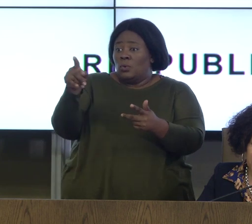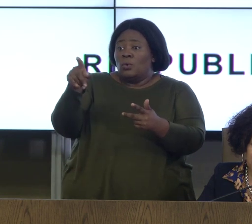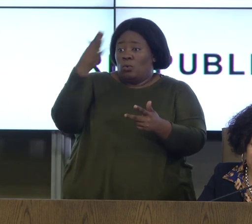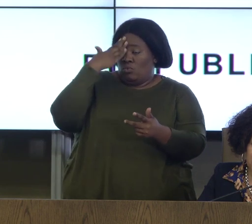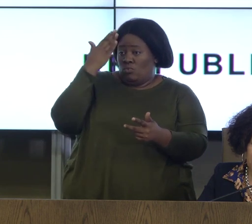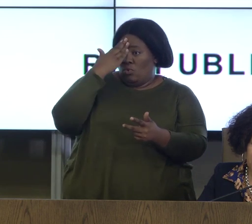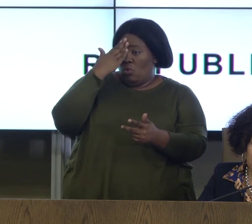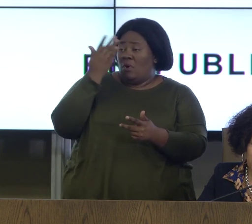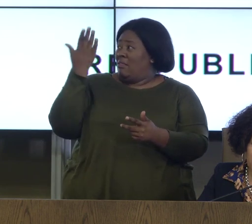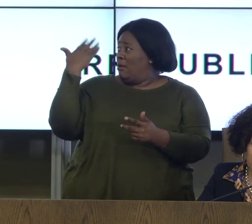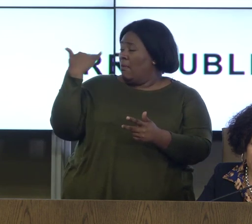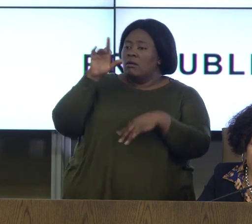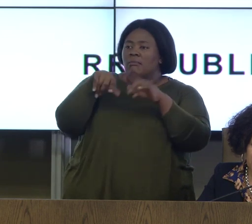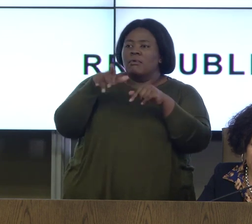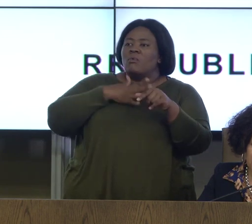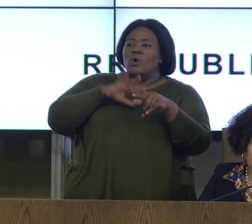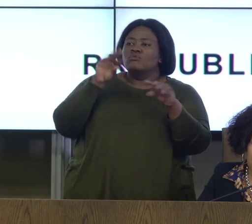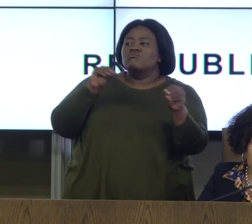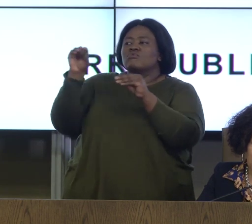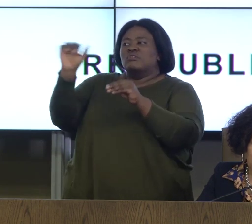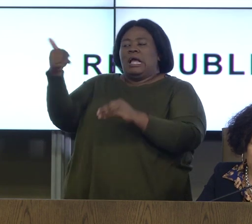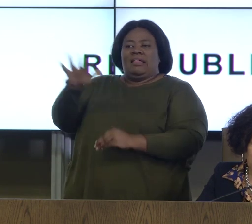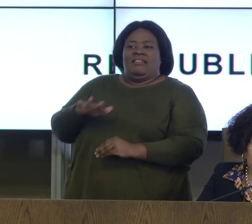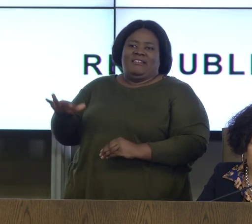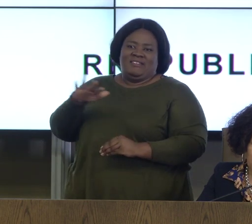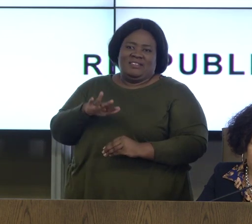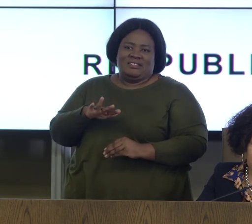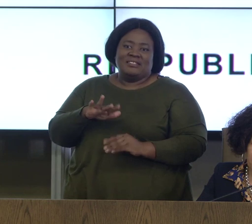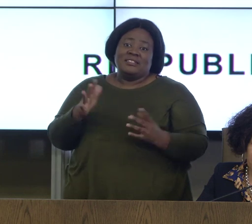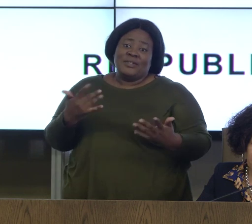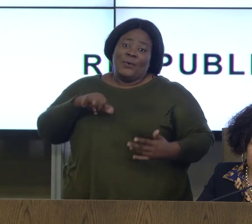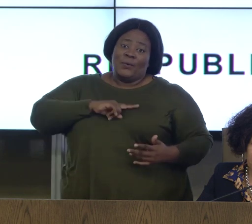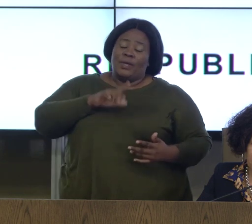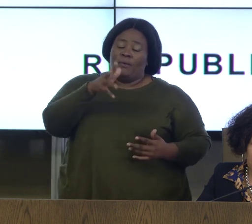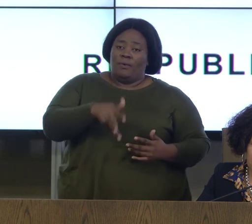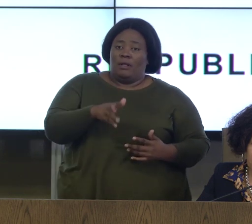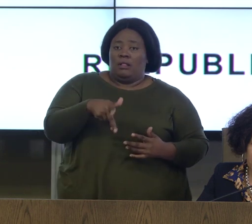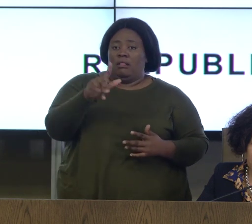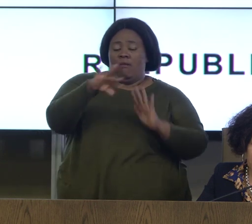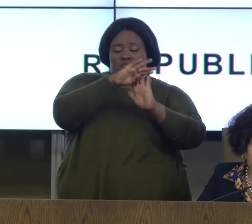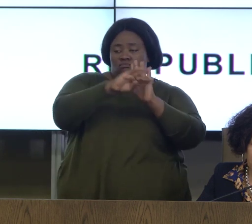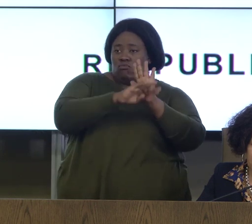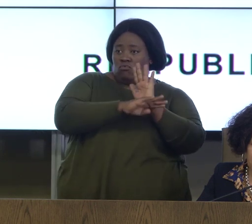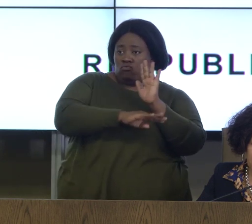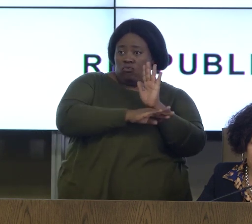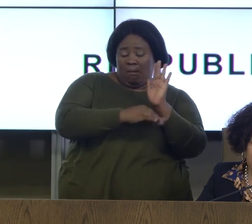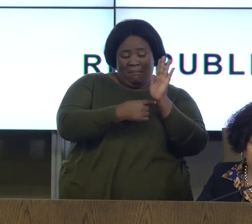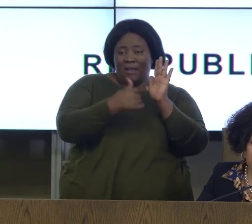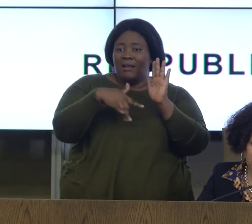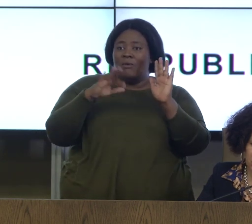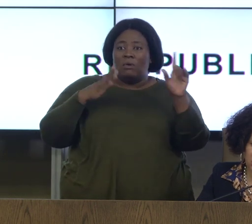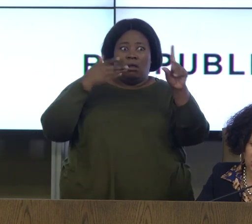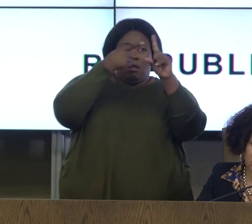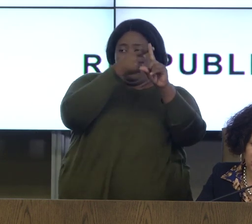have resented being moved to other areas. So we will put up a particular program that is aimed, together with